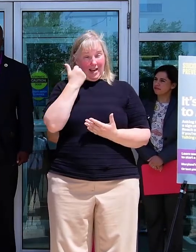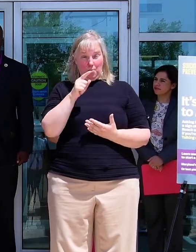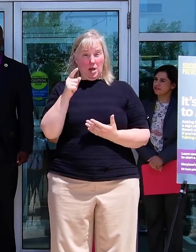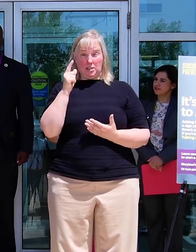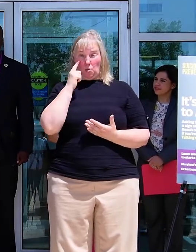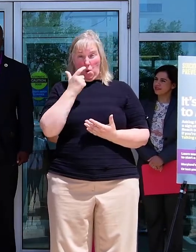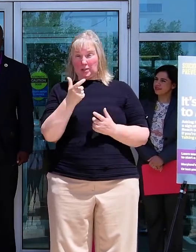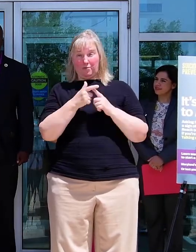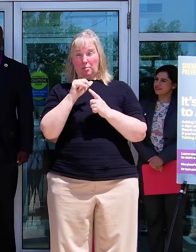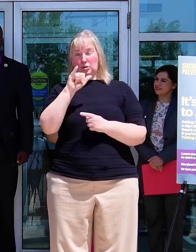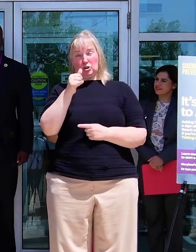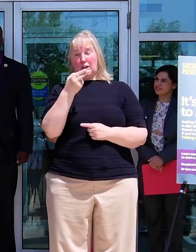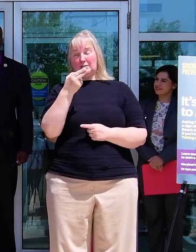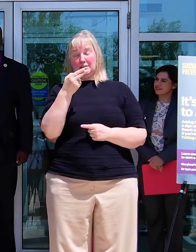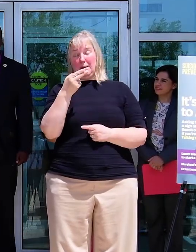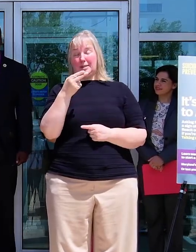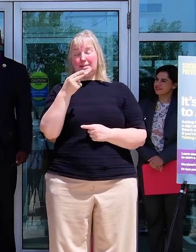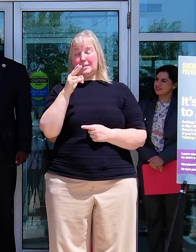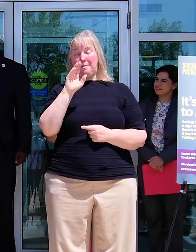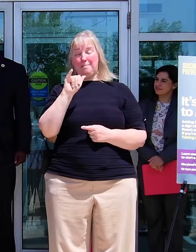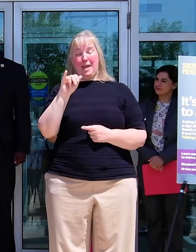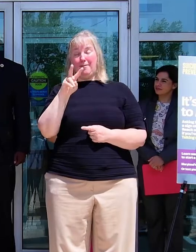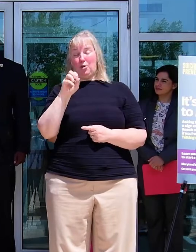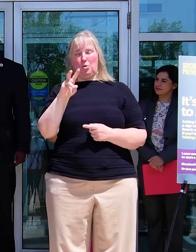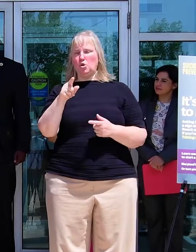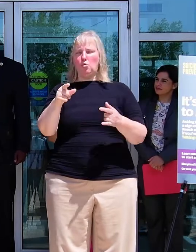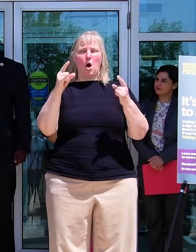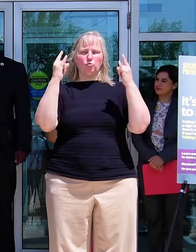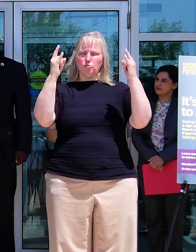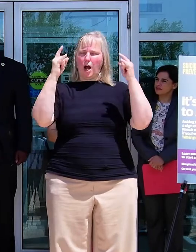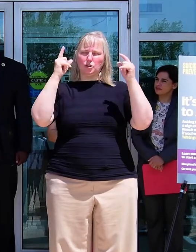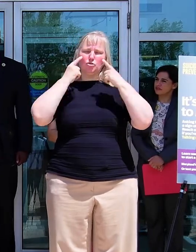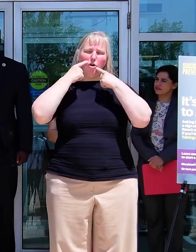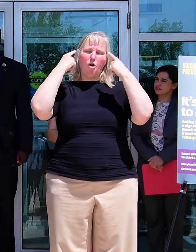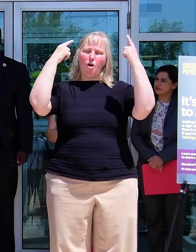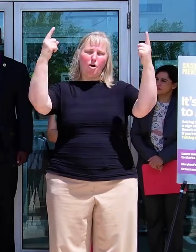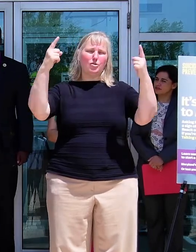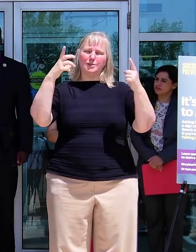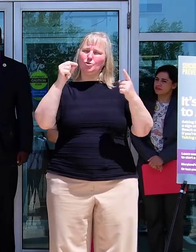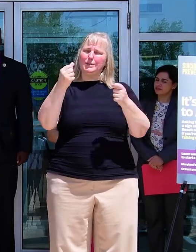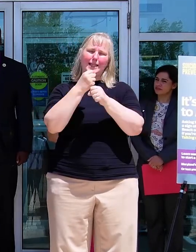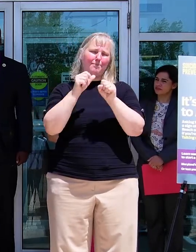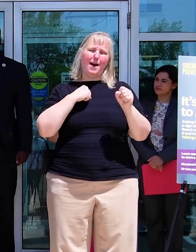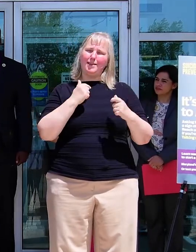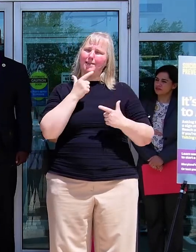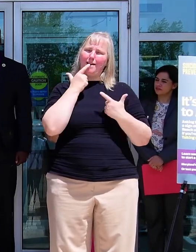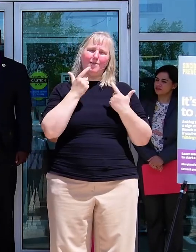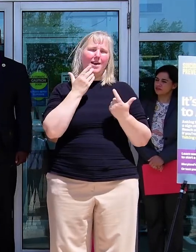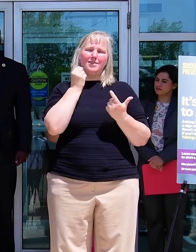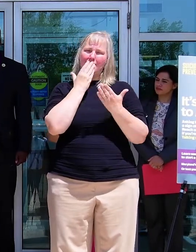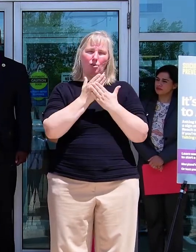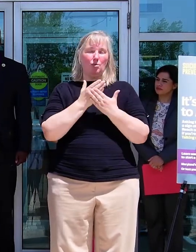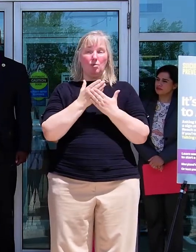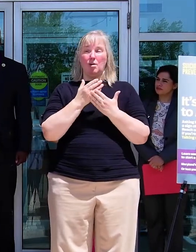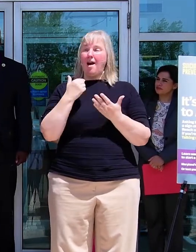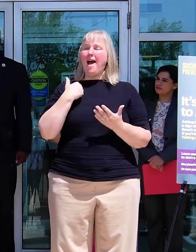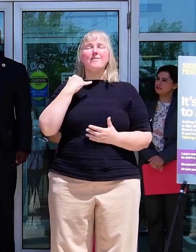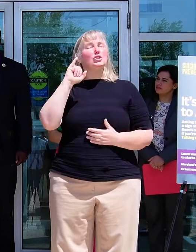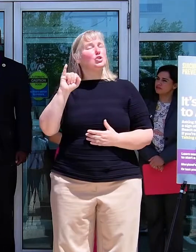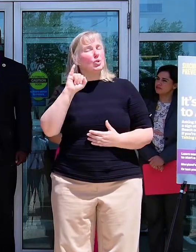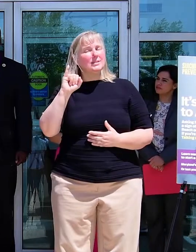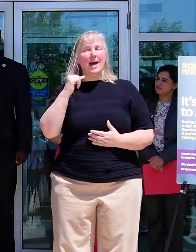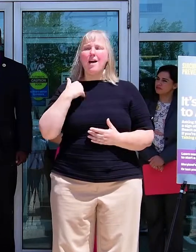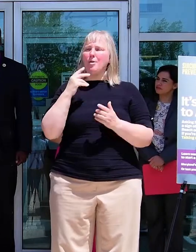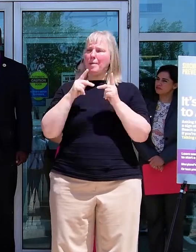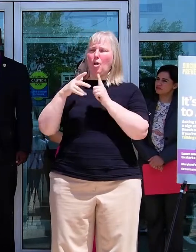Hopkins Bayview, you guys are rock stars. You saved my life, and thank you. I've got, I had insurance. I've got people around